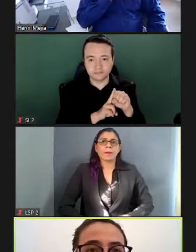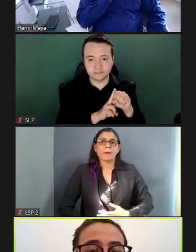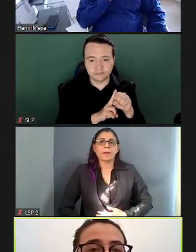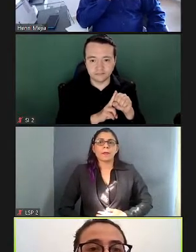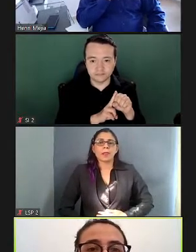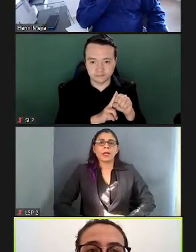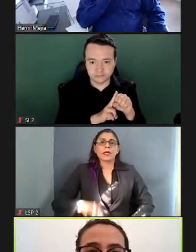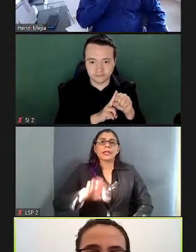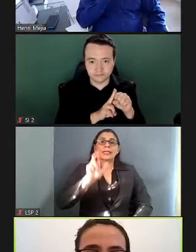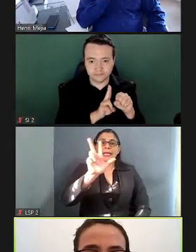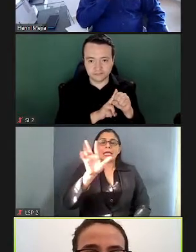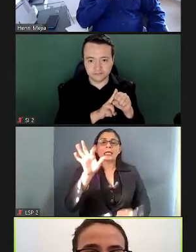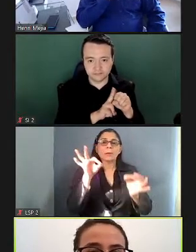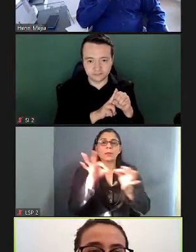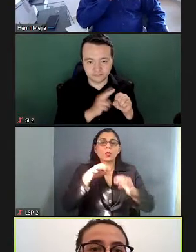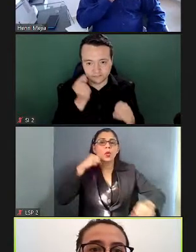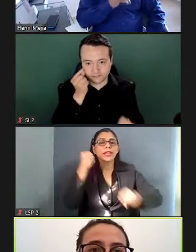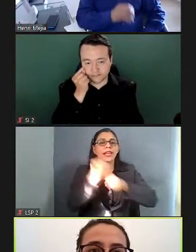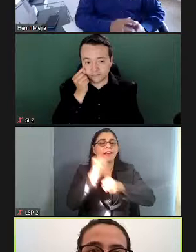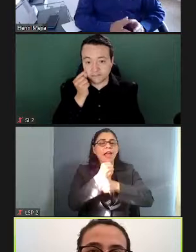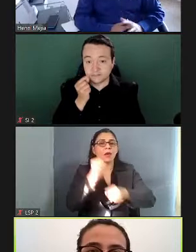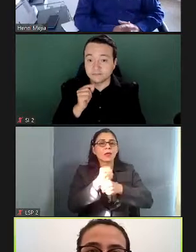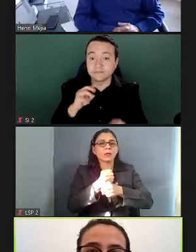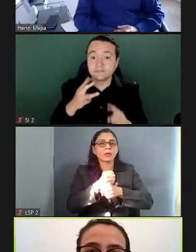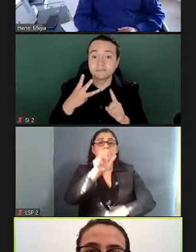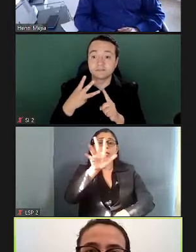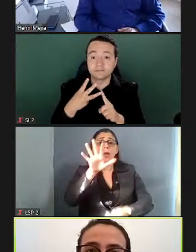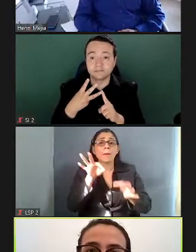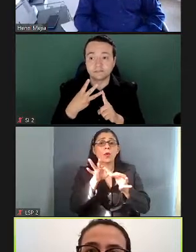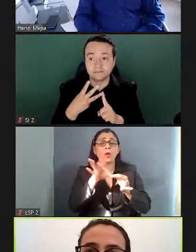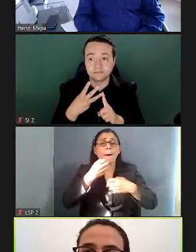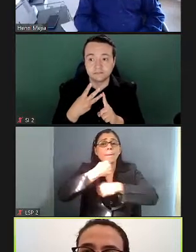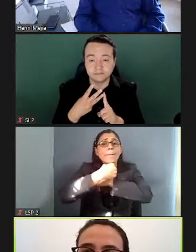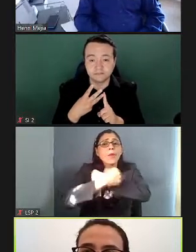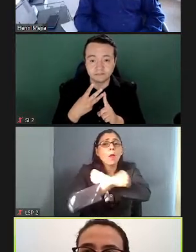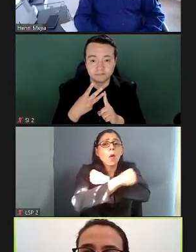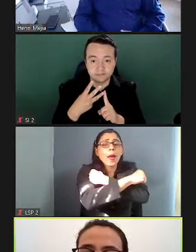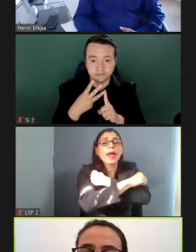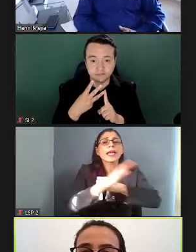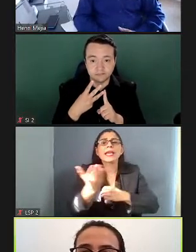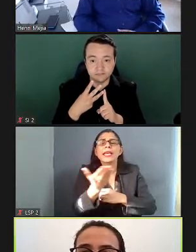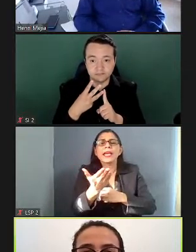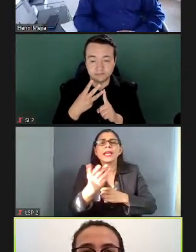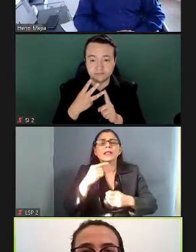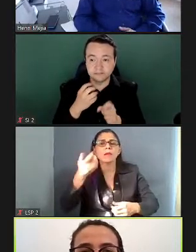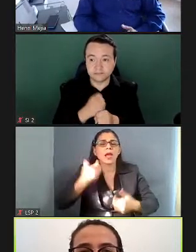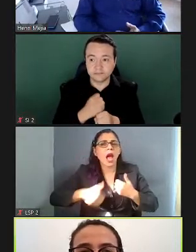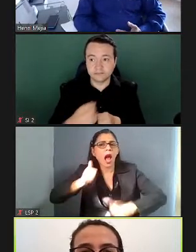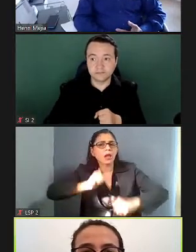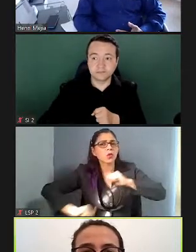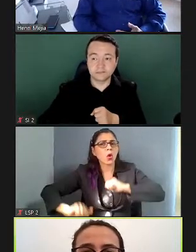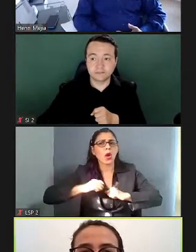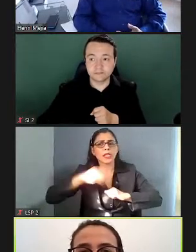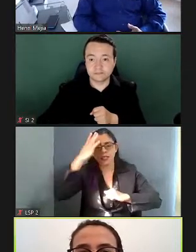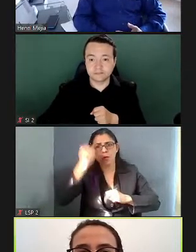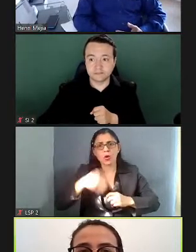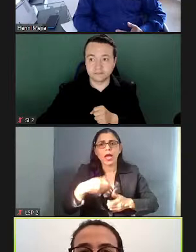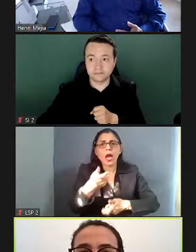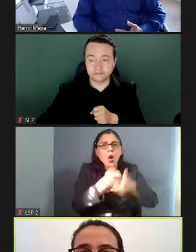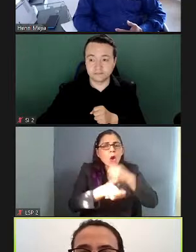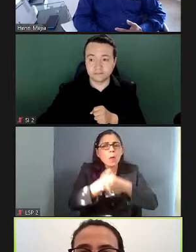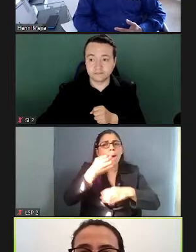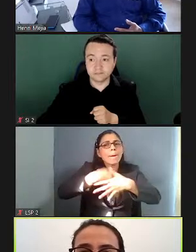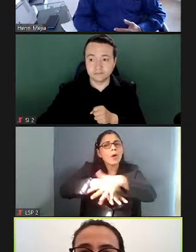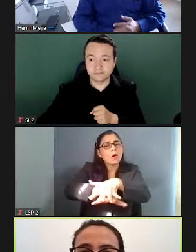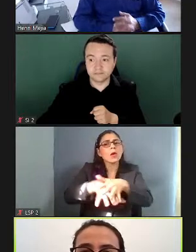now continue with the breathing three work promoting that i can public economic actors as well as